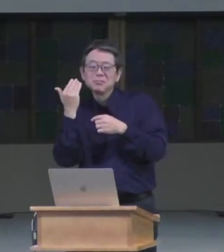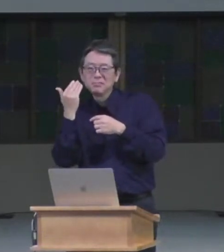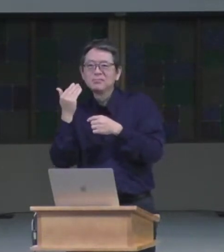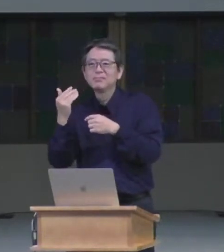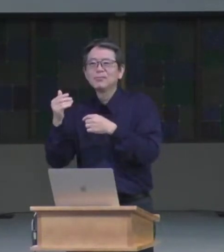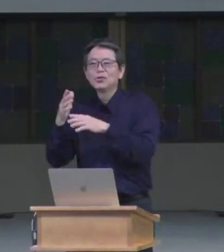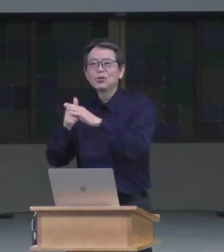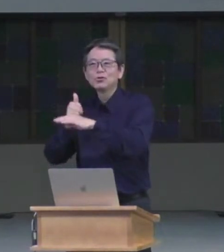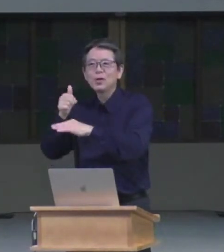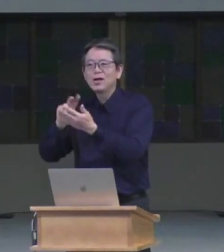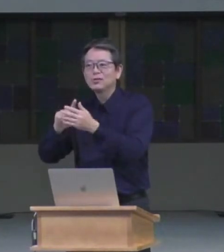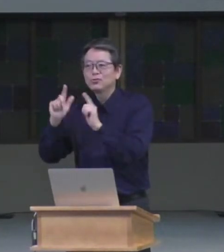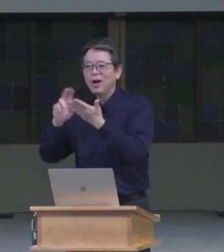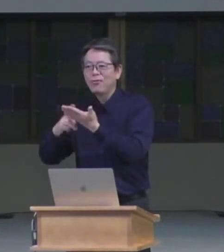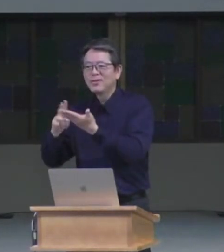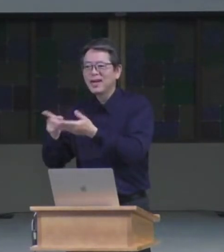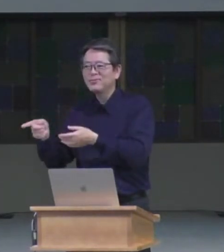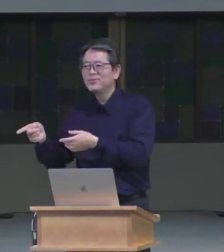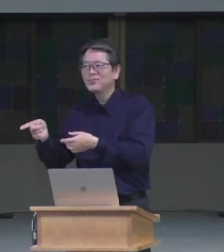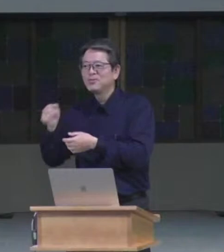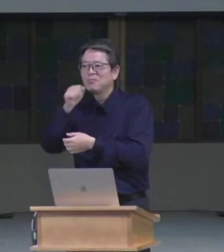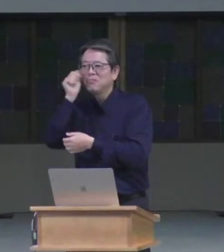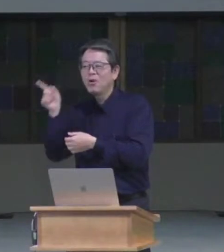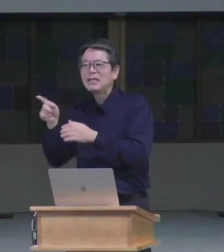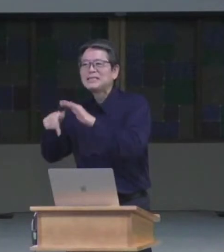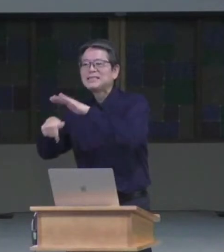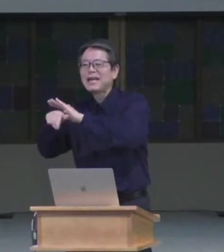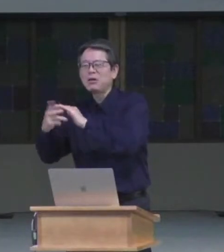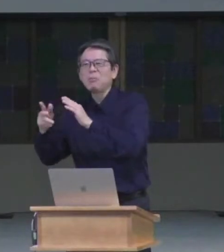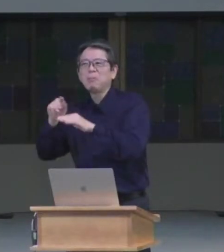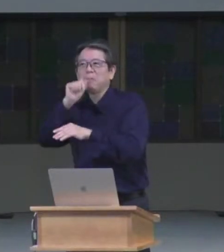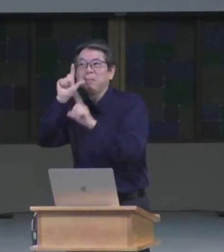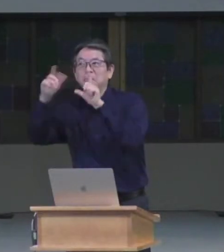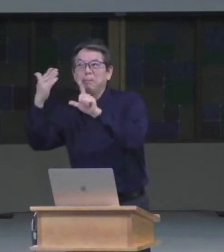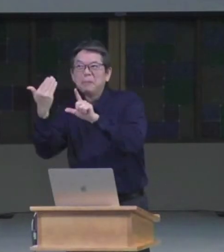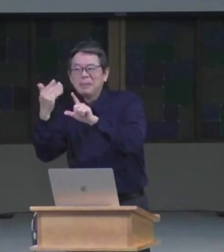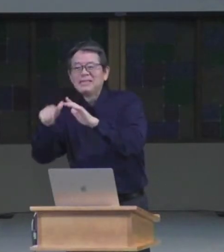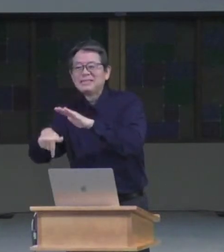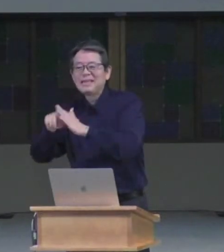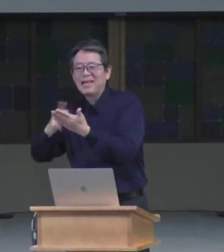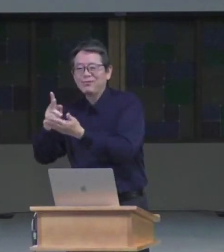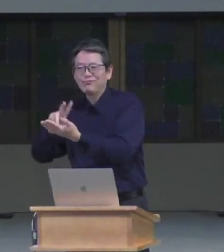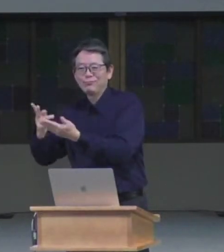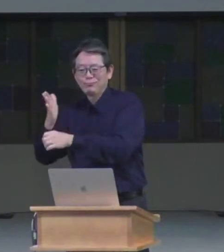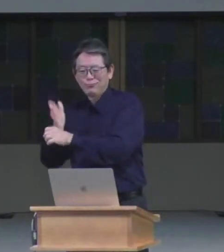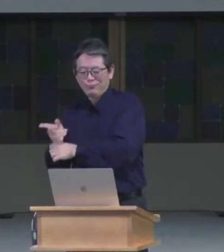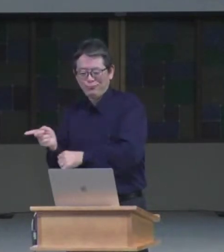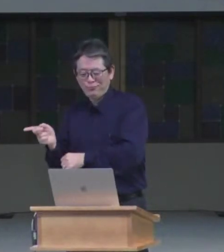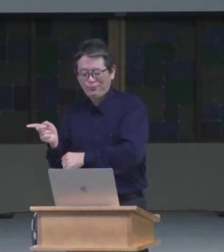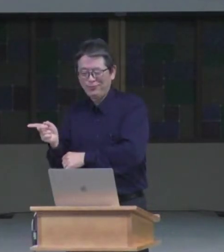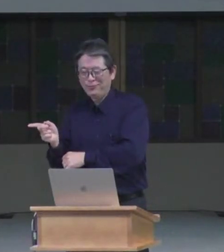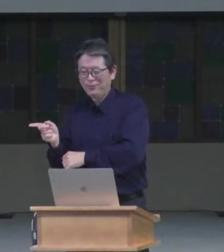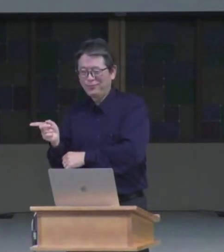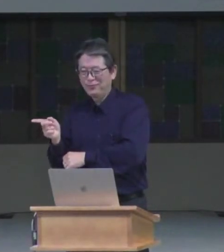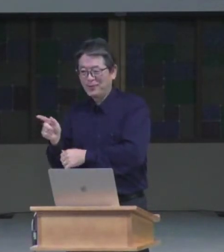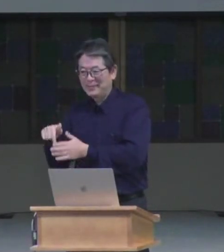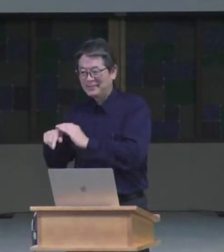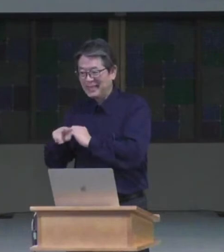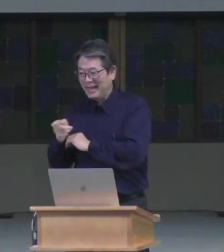experiences. And just the other day, I was getting ready to talk about that, and I was looking at the Joshua